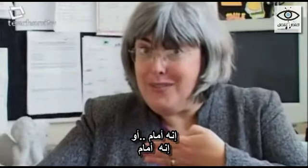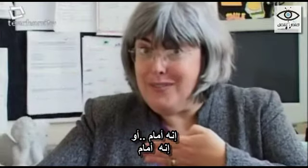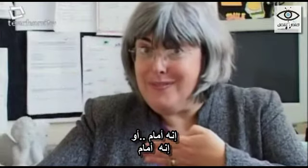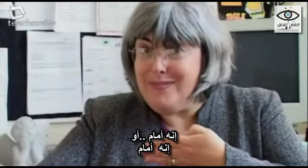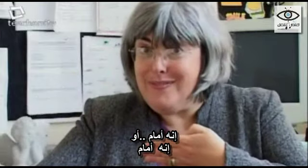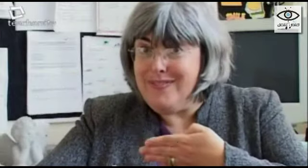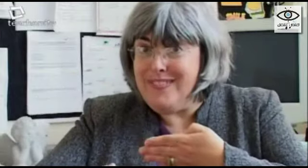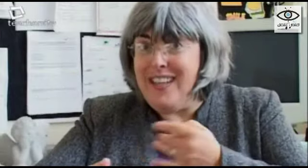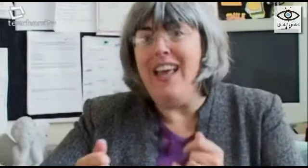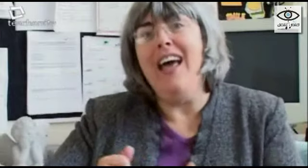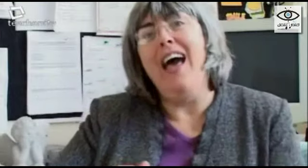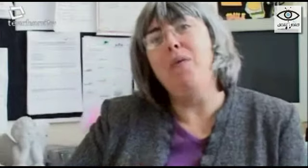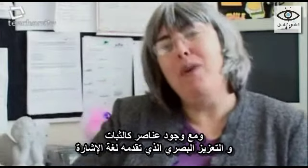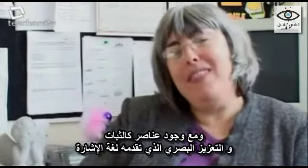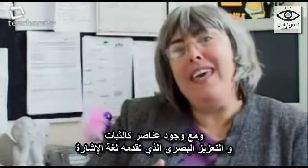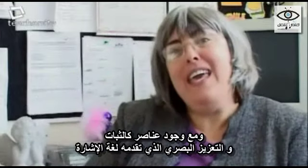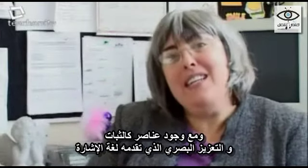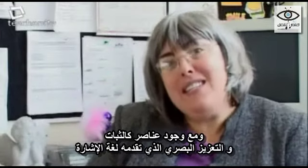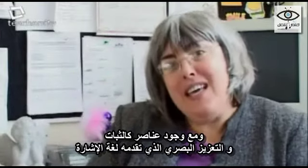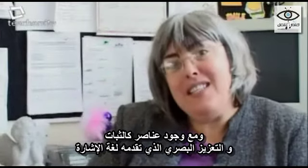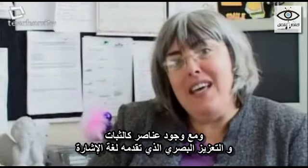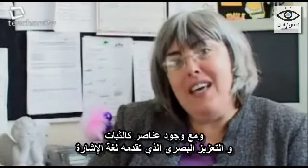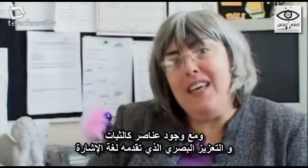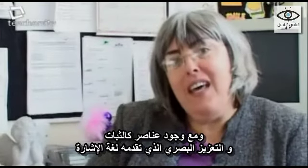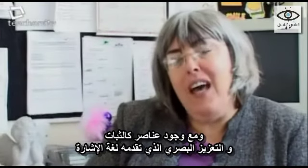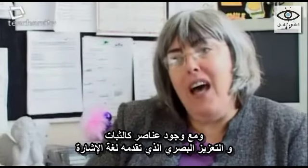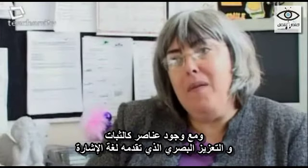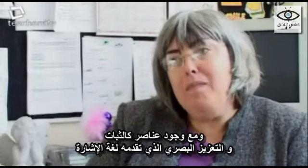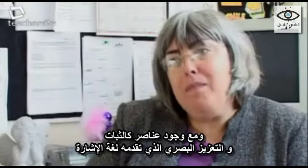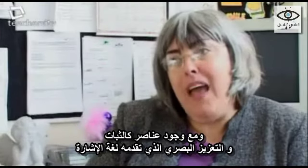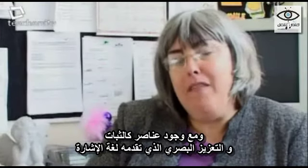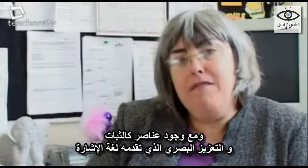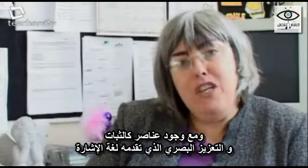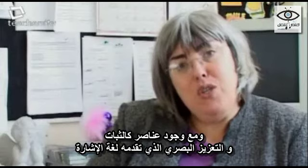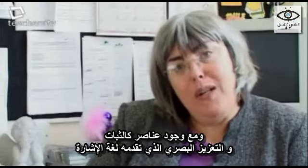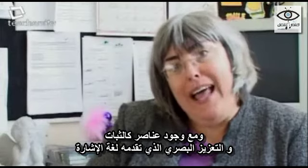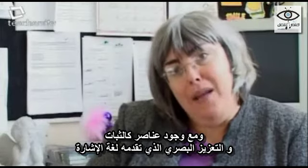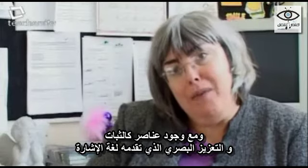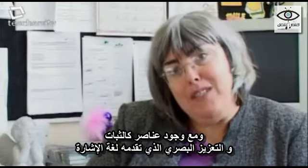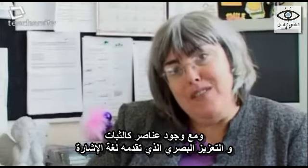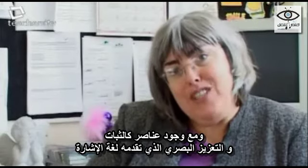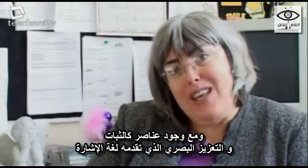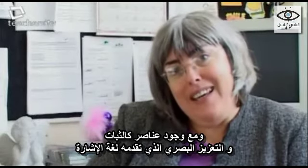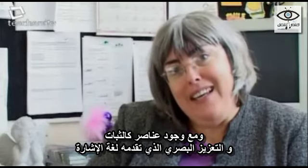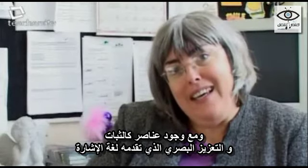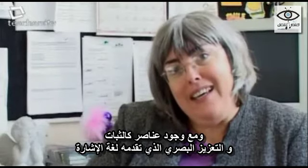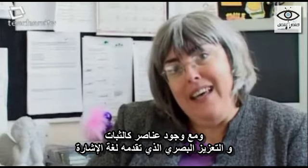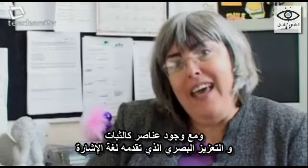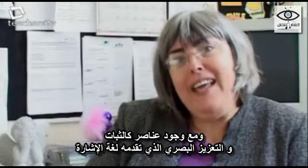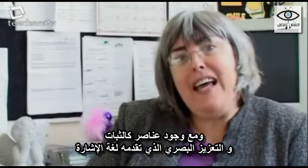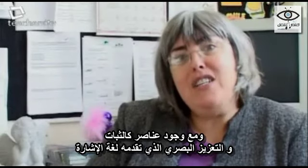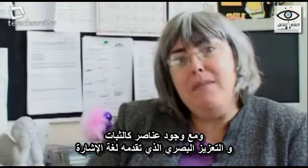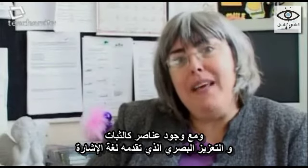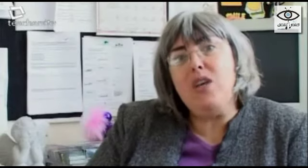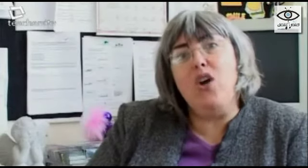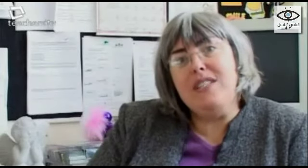of. And with the kinesthetic and visual element of the signing, it actually makes